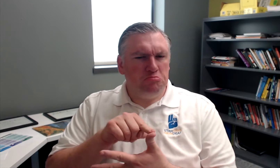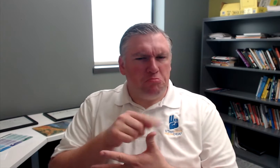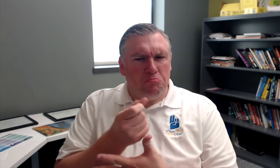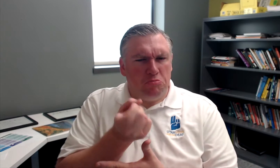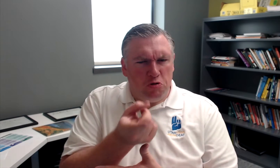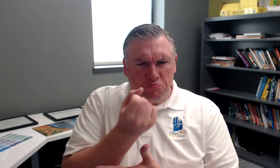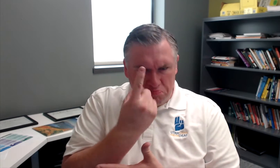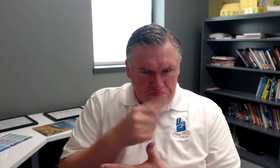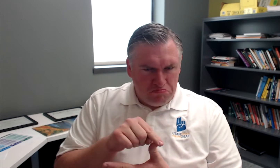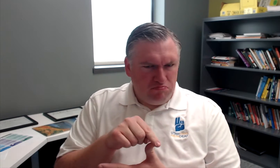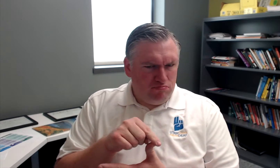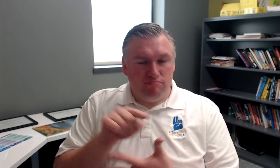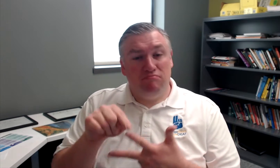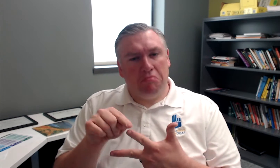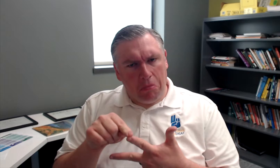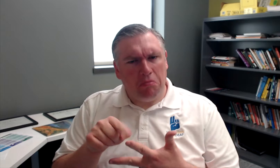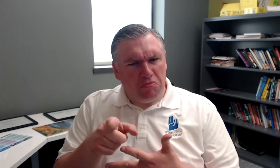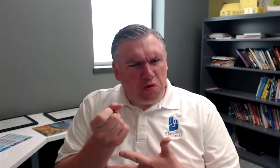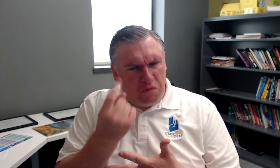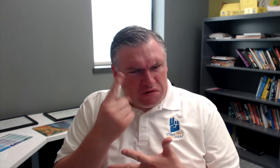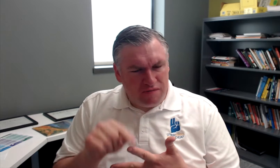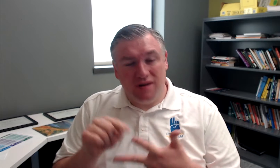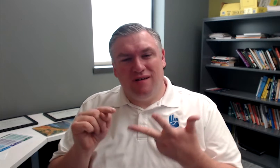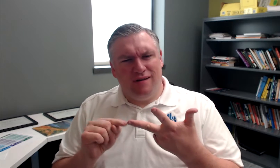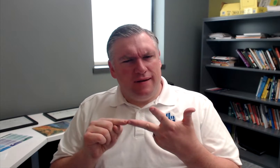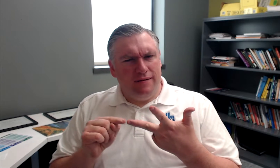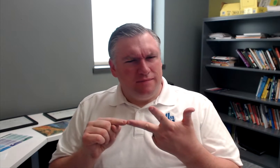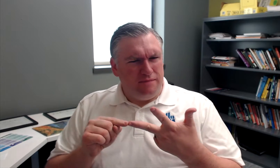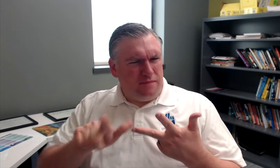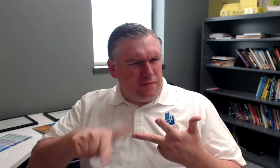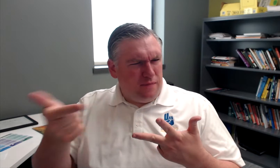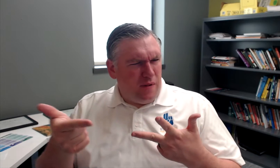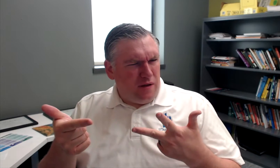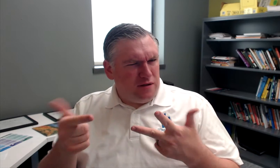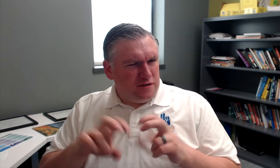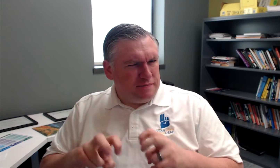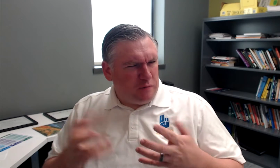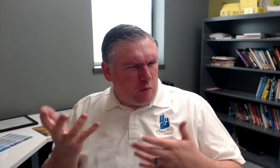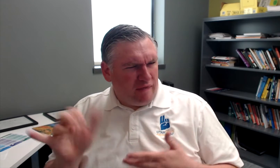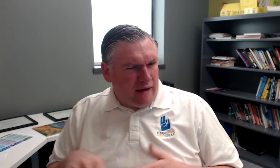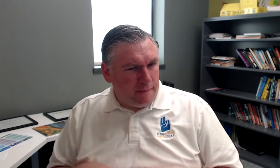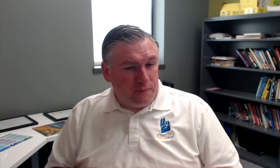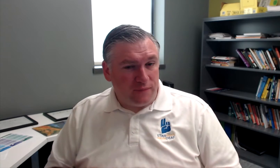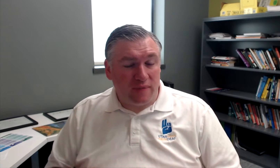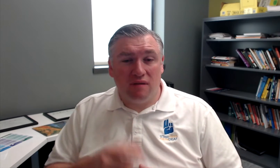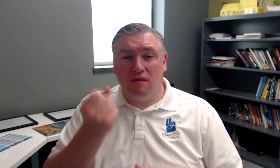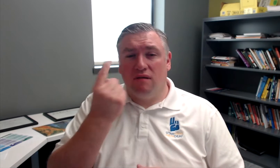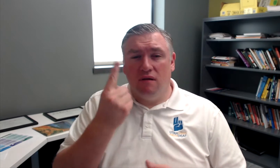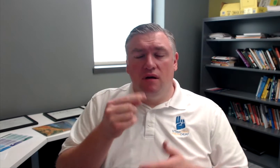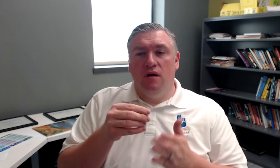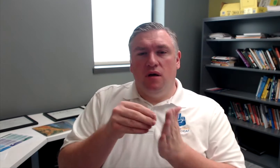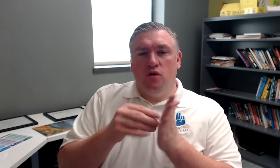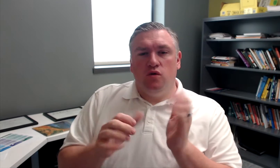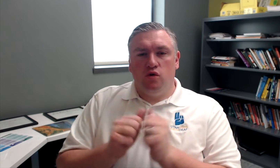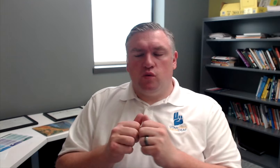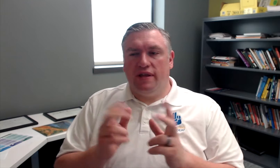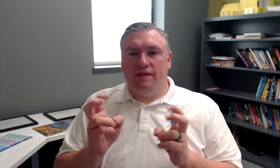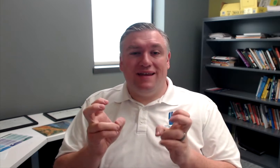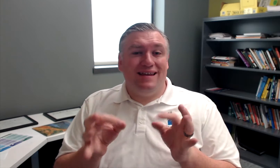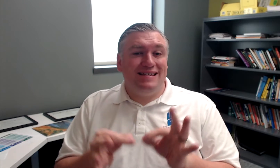think the first two people understand what that means, but what is an alternate assessment?